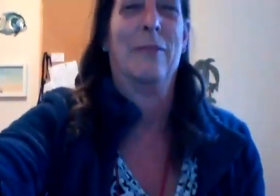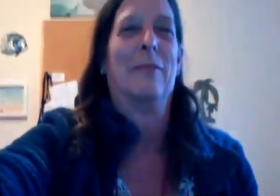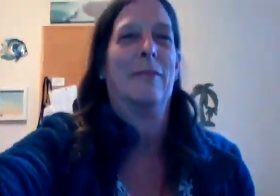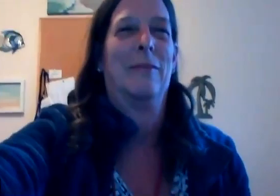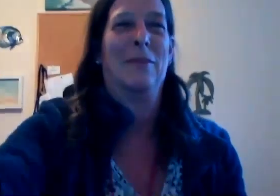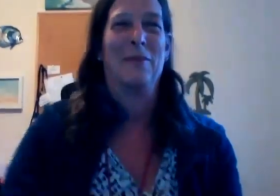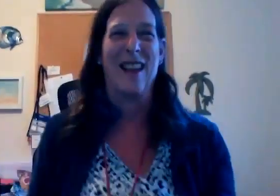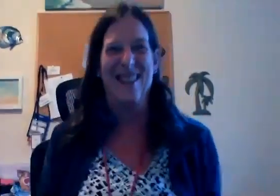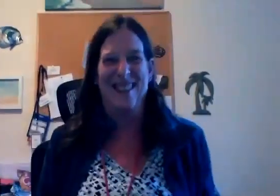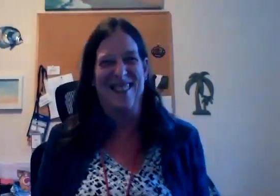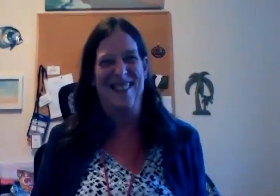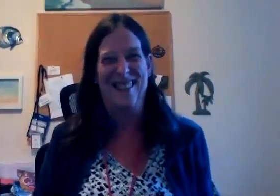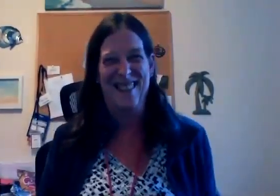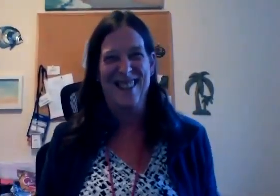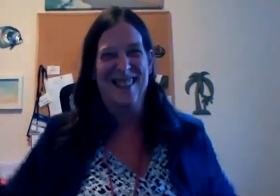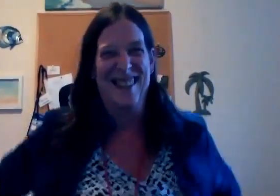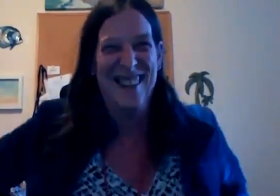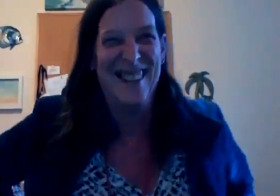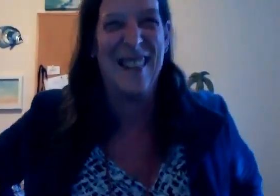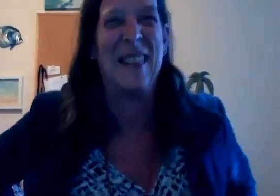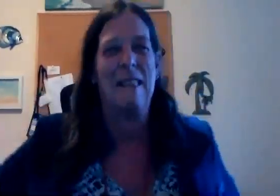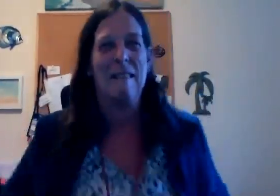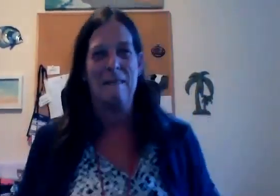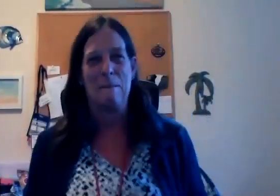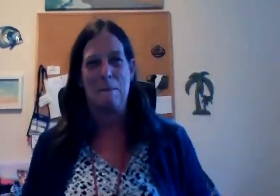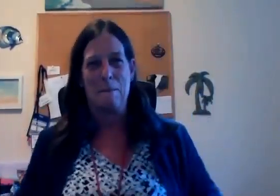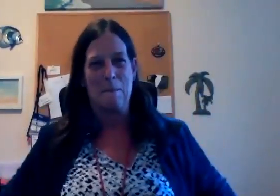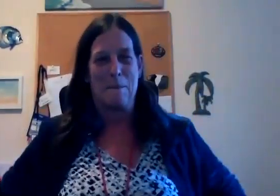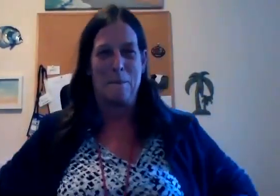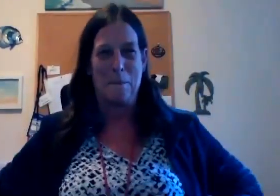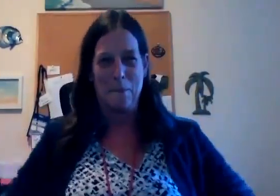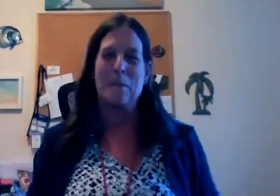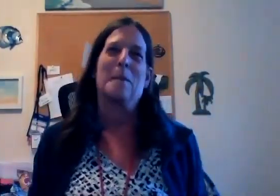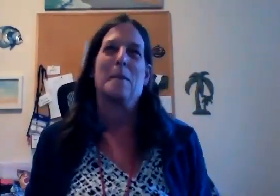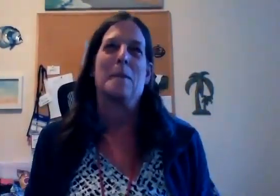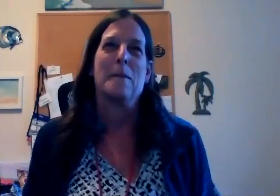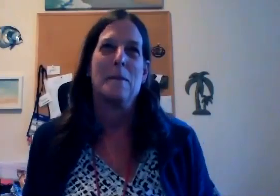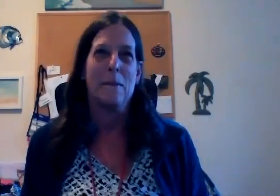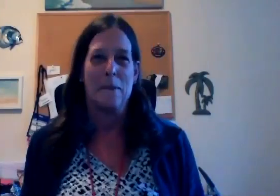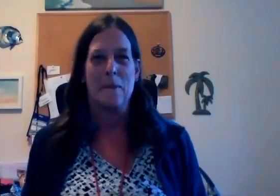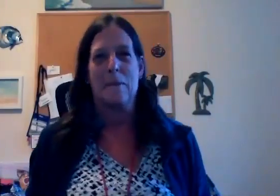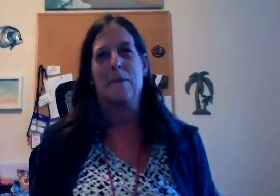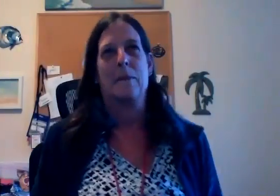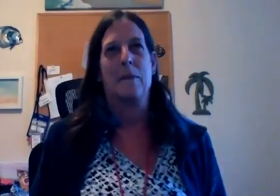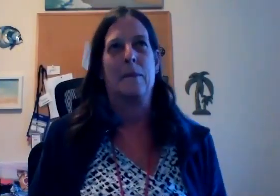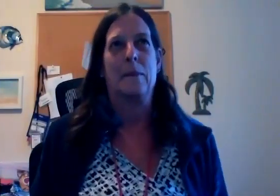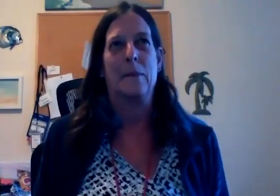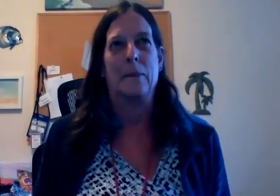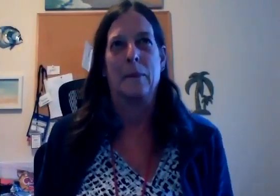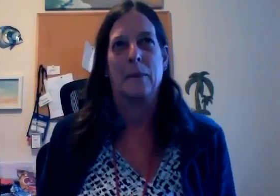Look at that. Well, she's had practice because she has the same name. Okay, so we're gonna remove the spotlight